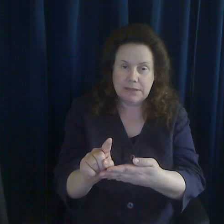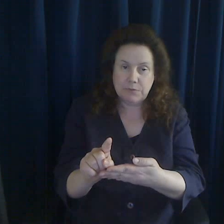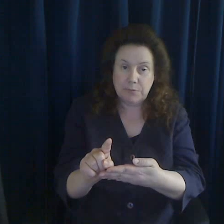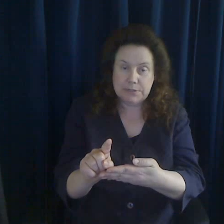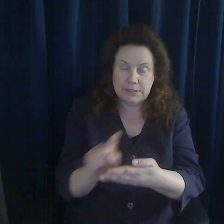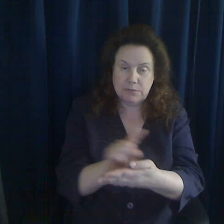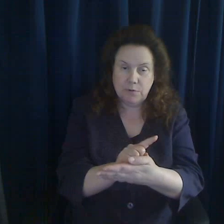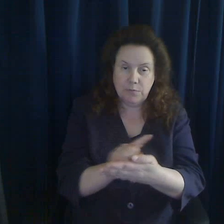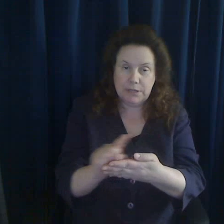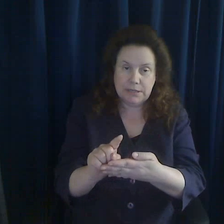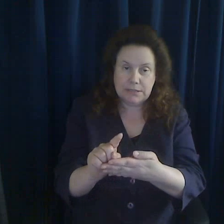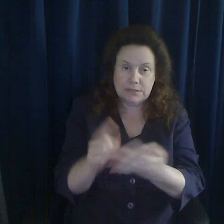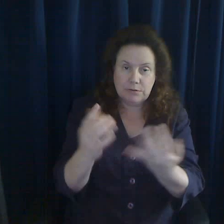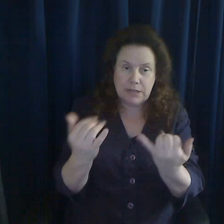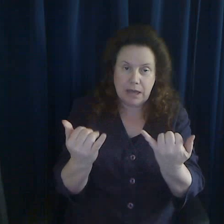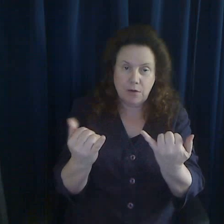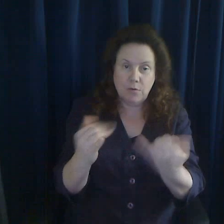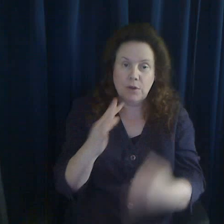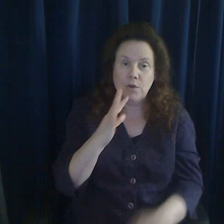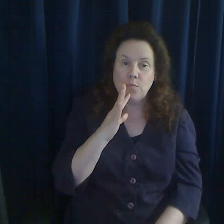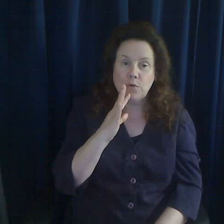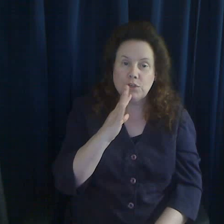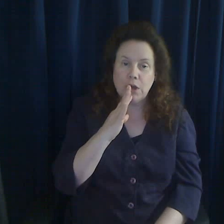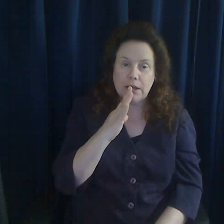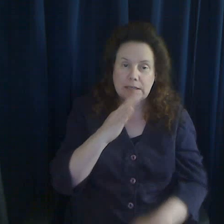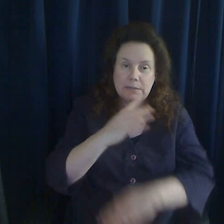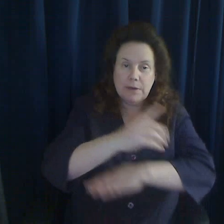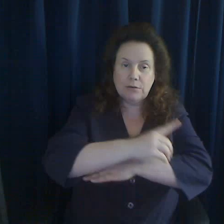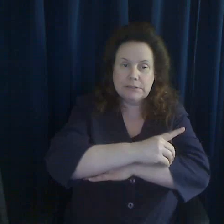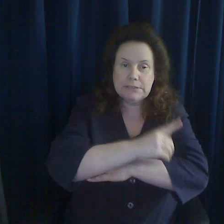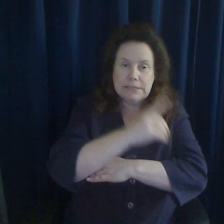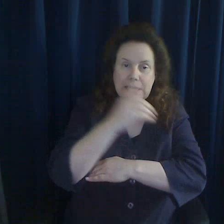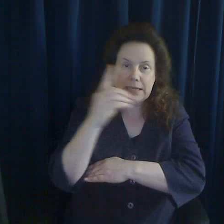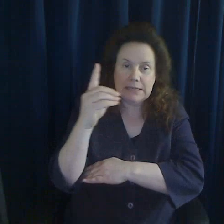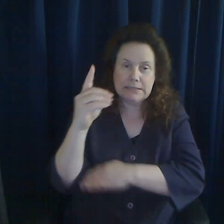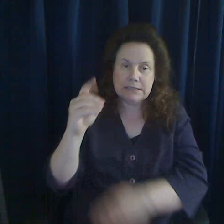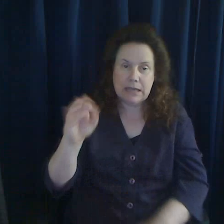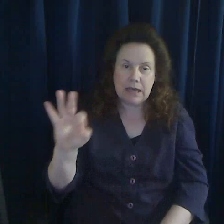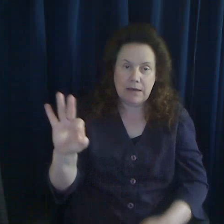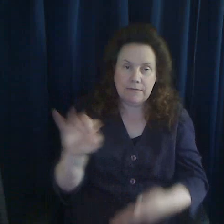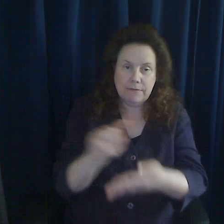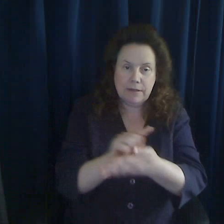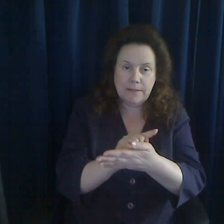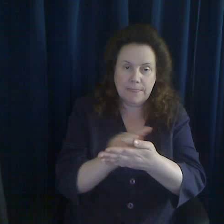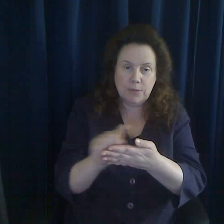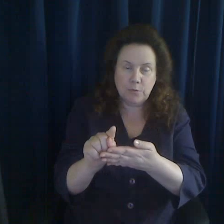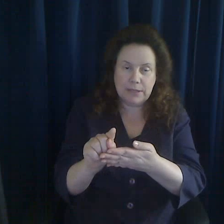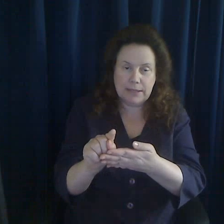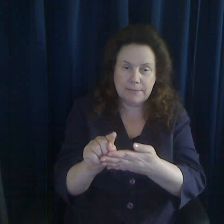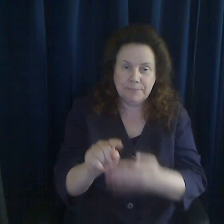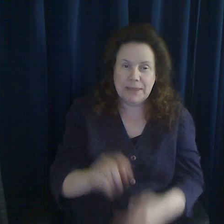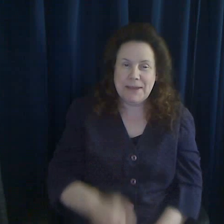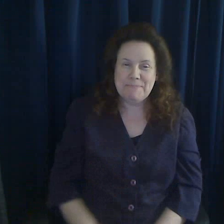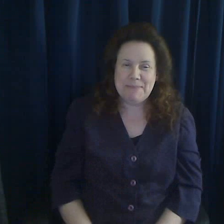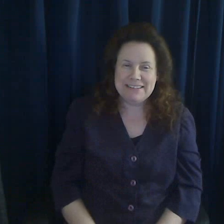that's representing 1 week. So now we're talking about days of the week.